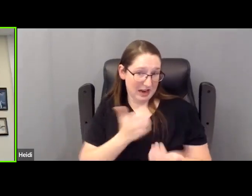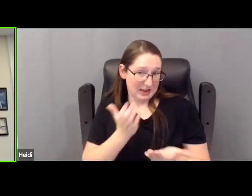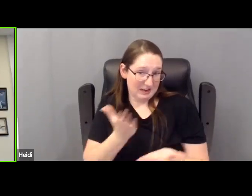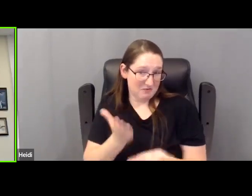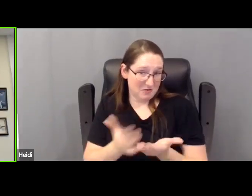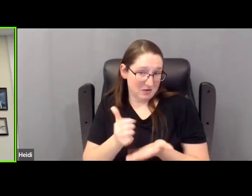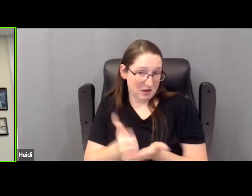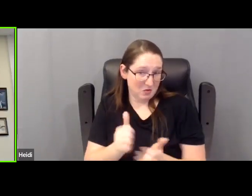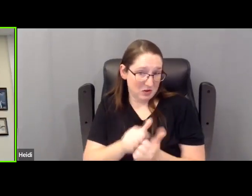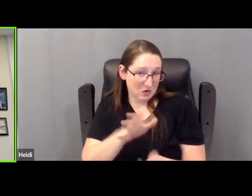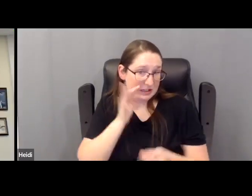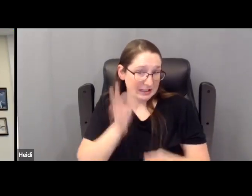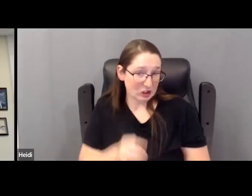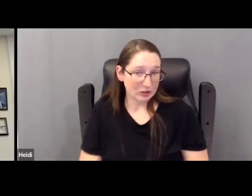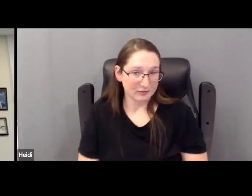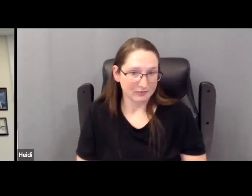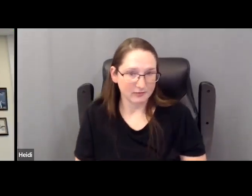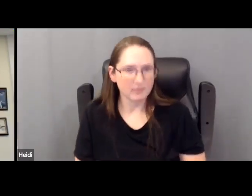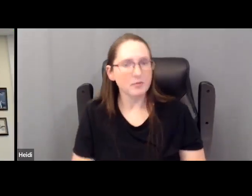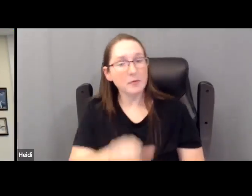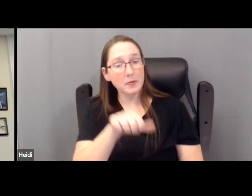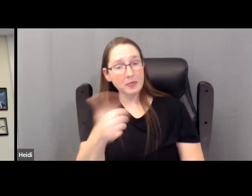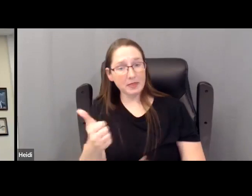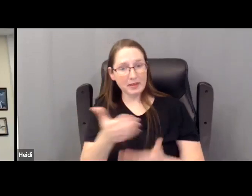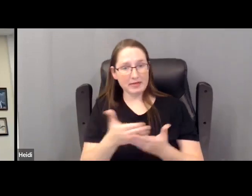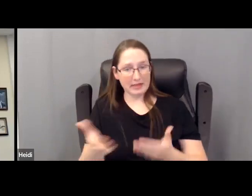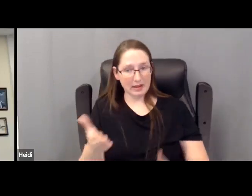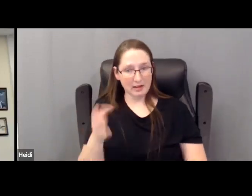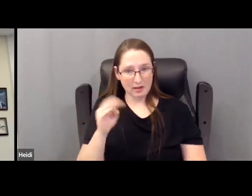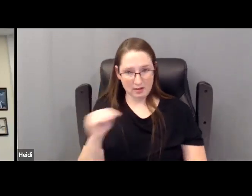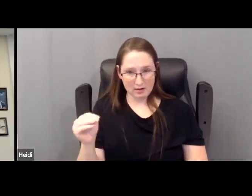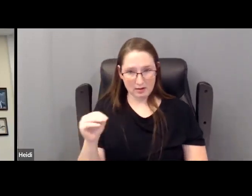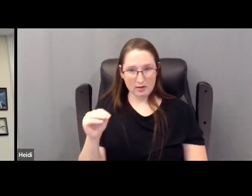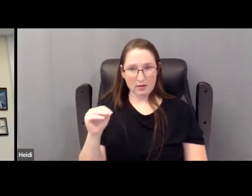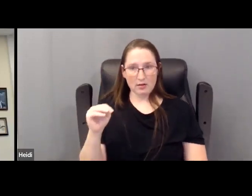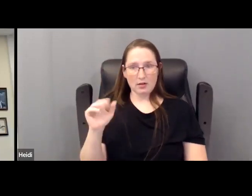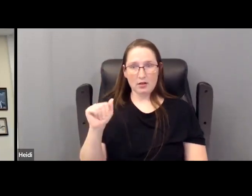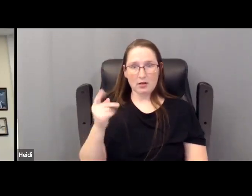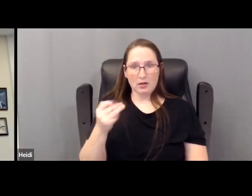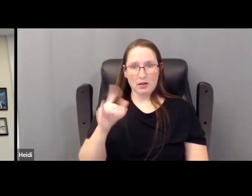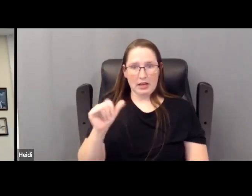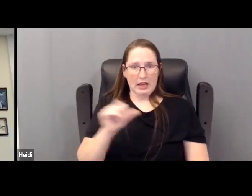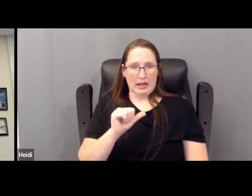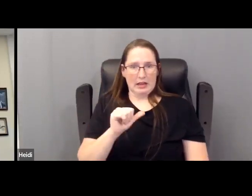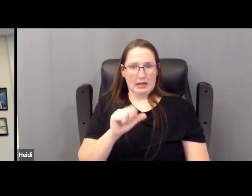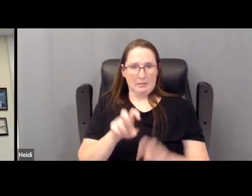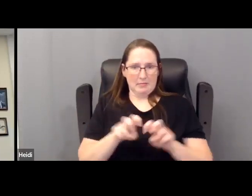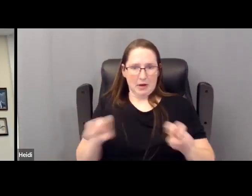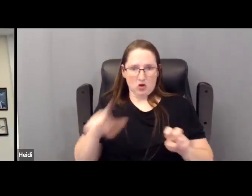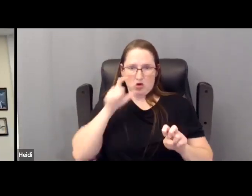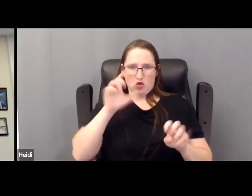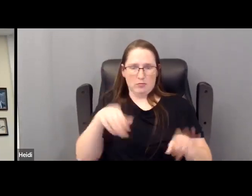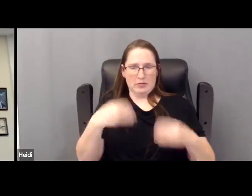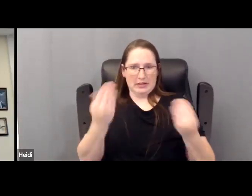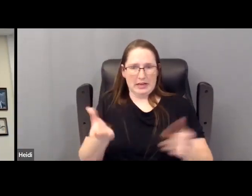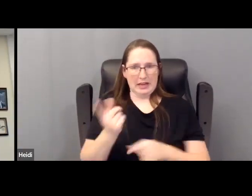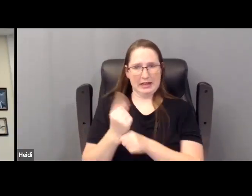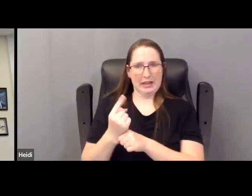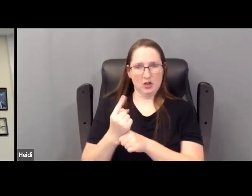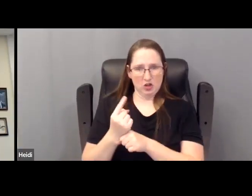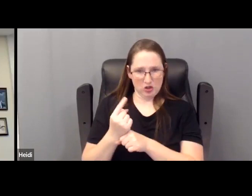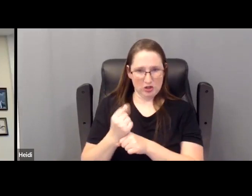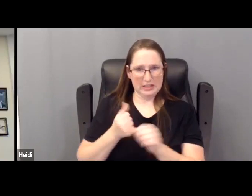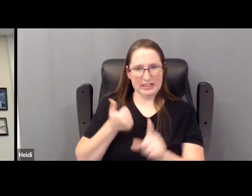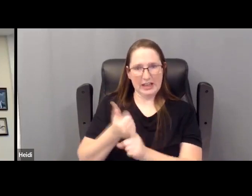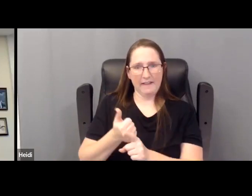decision. The other thing is that Andrew McQuaid and the panelists who presented at last year's self-advocacy